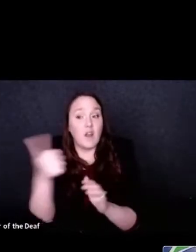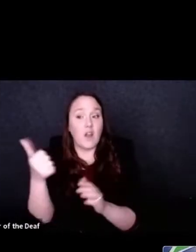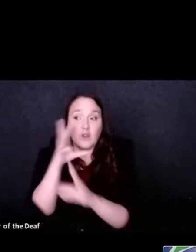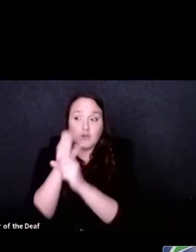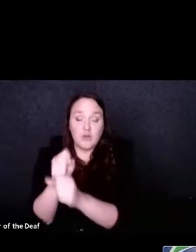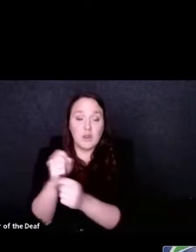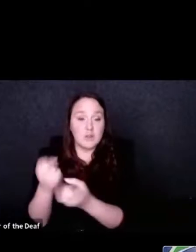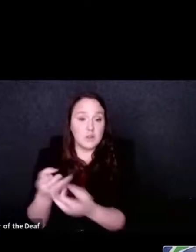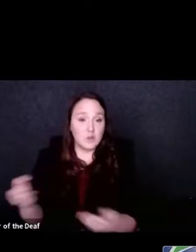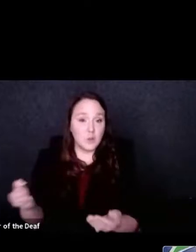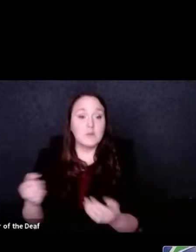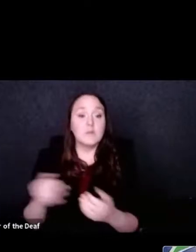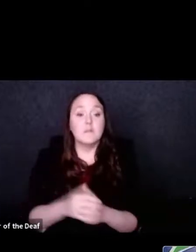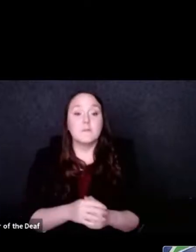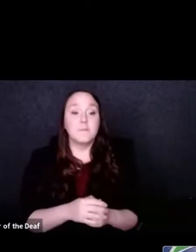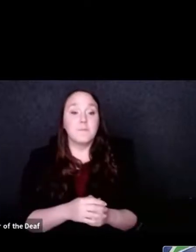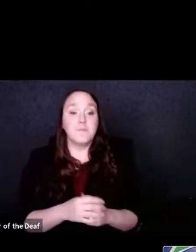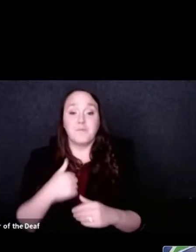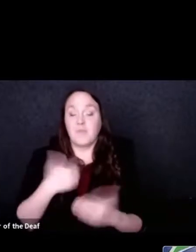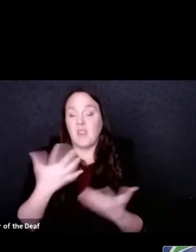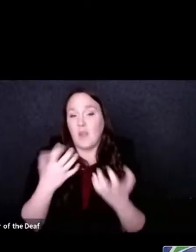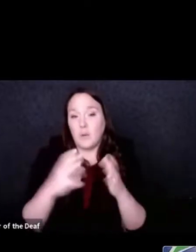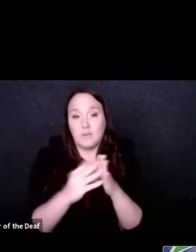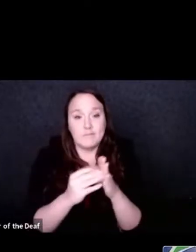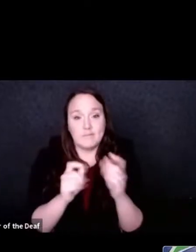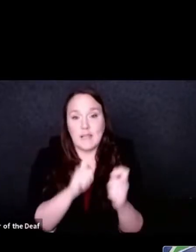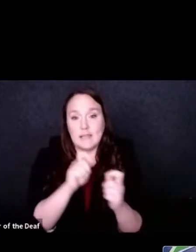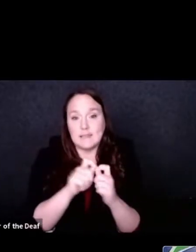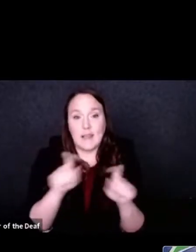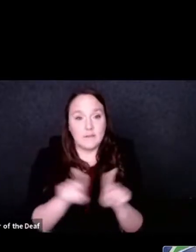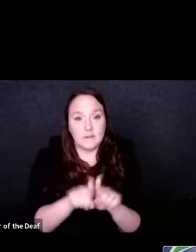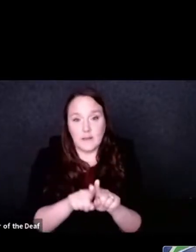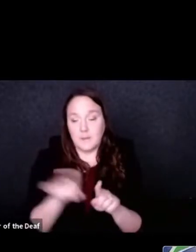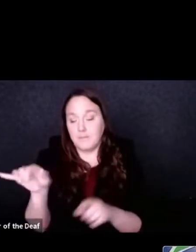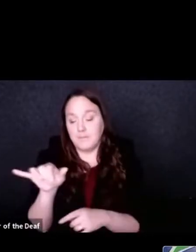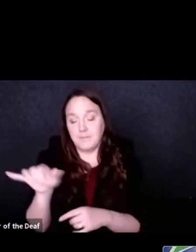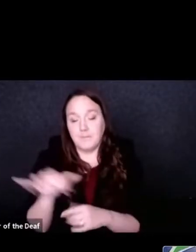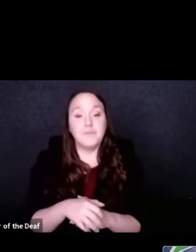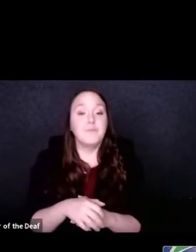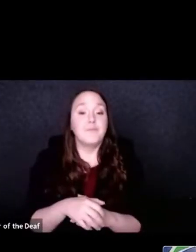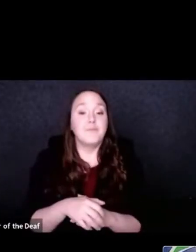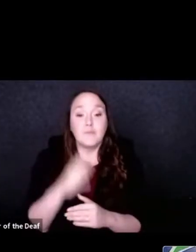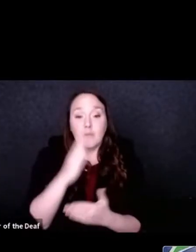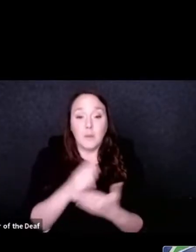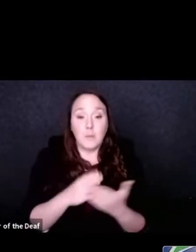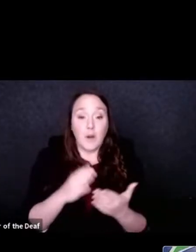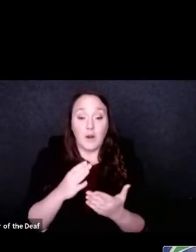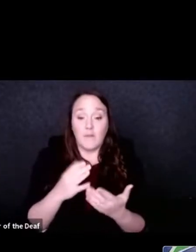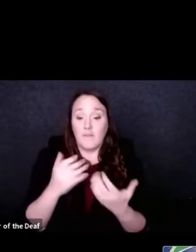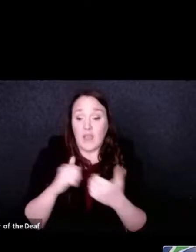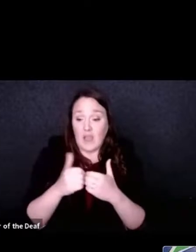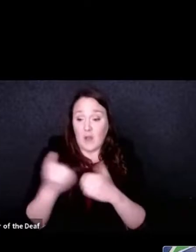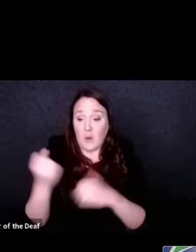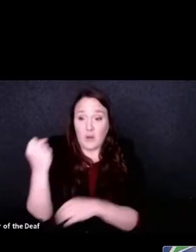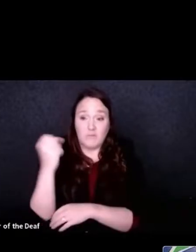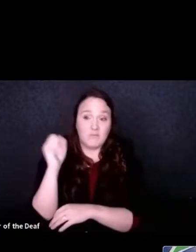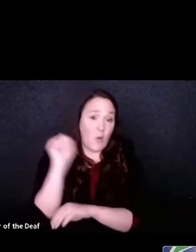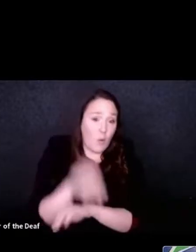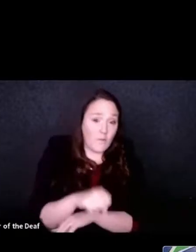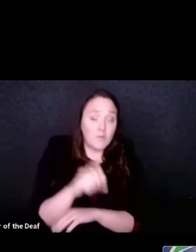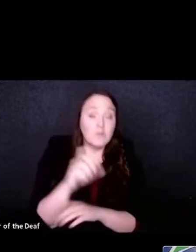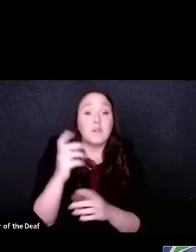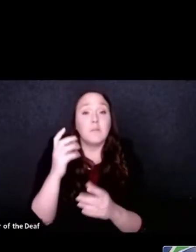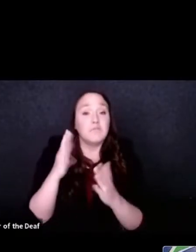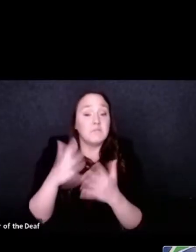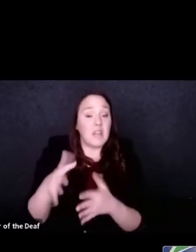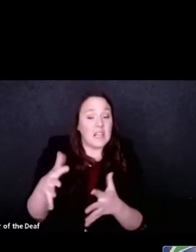No, I just want to echo the exact same things. I think, part of a way to overcome hesitancy is